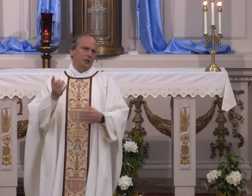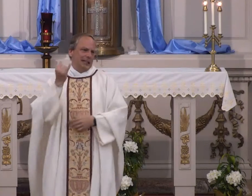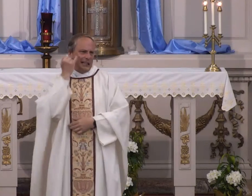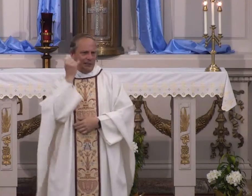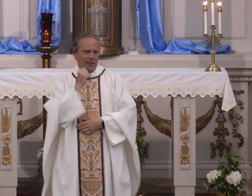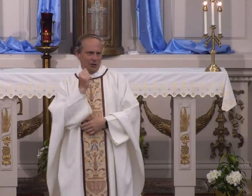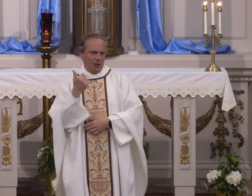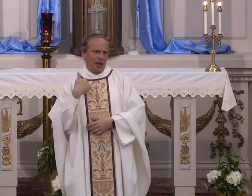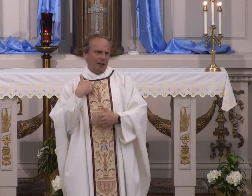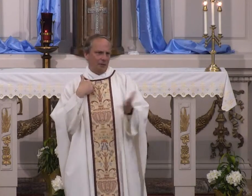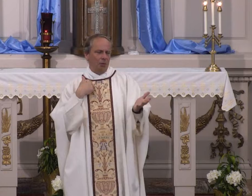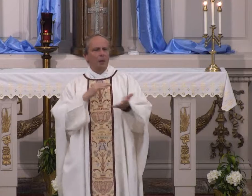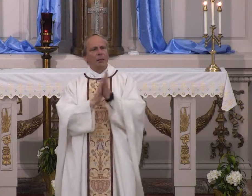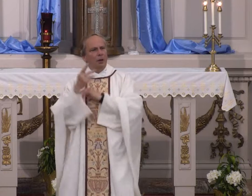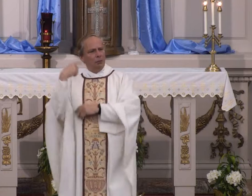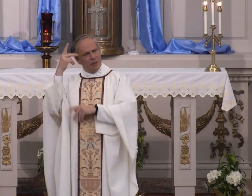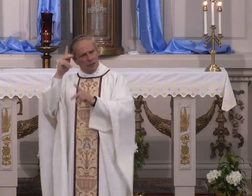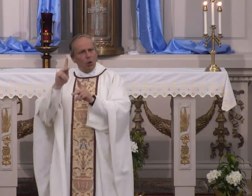of it?